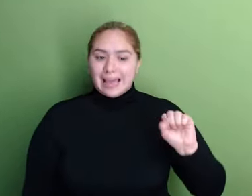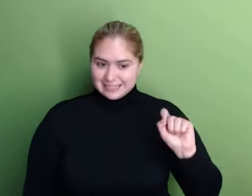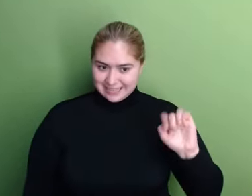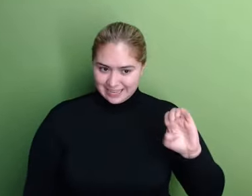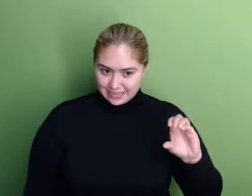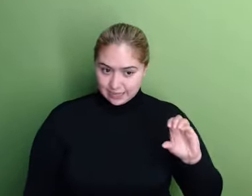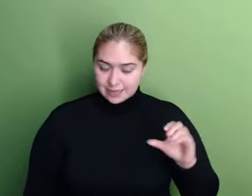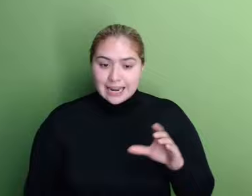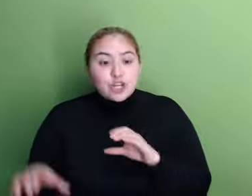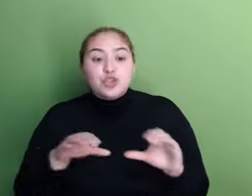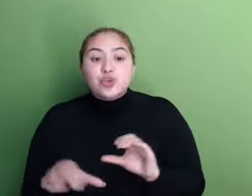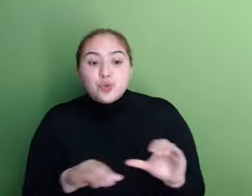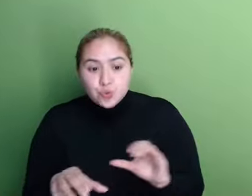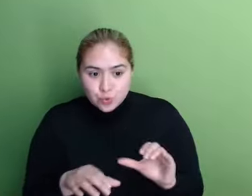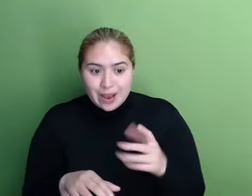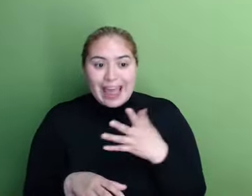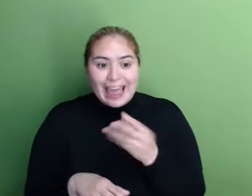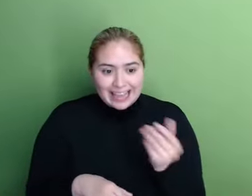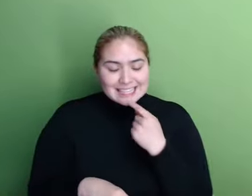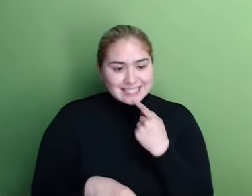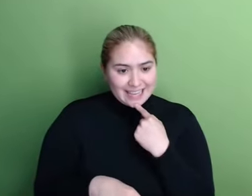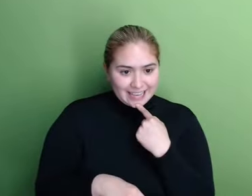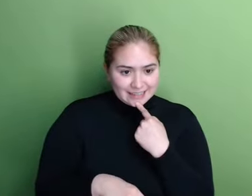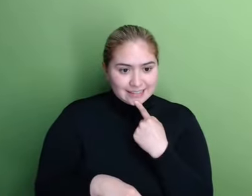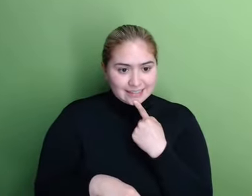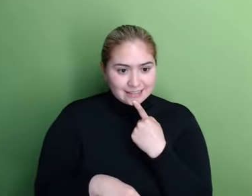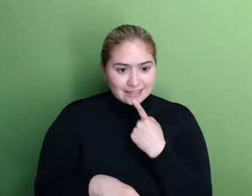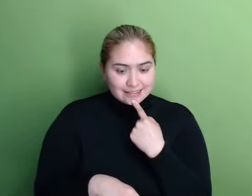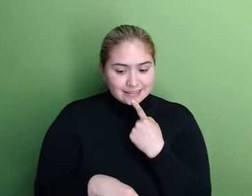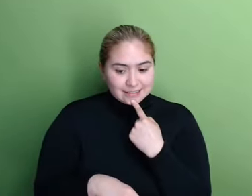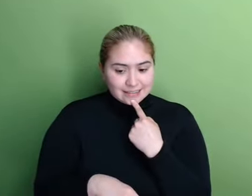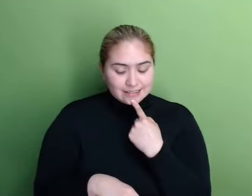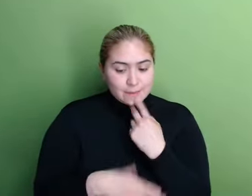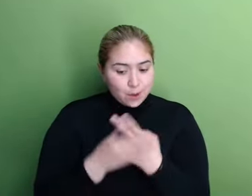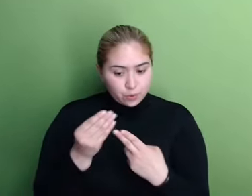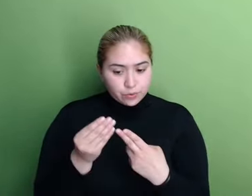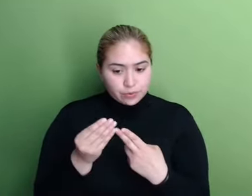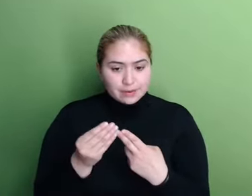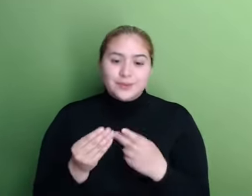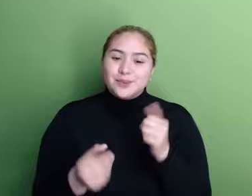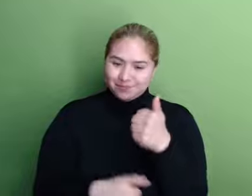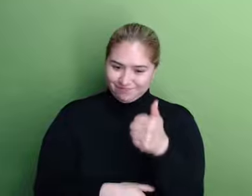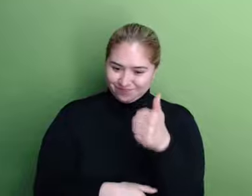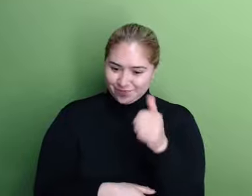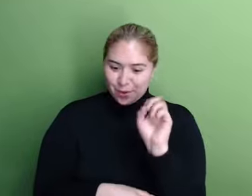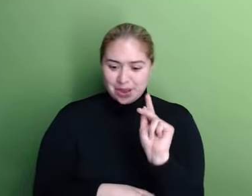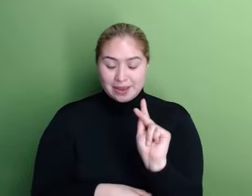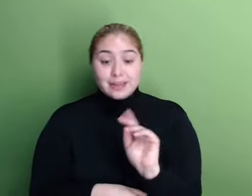Triploblastic. You're not doing it. Do it and say it. Triploblastic. You got to do it and say it. My man, there you go. Okay, 3 cell